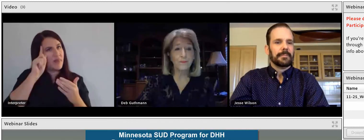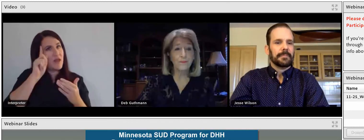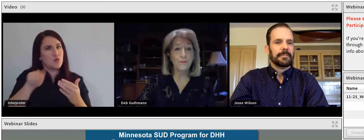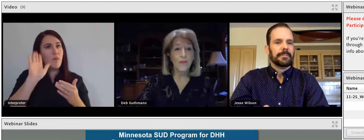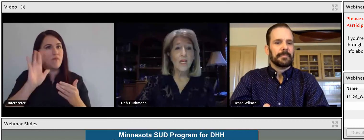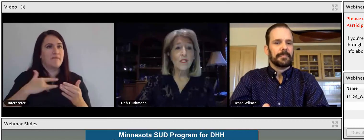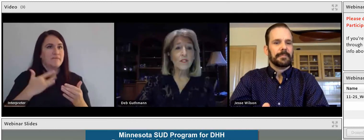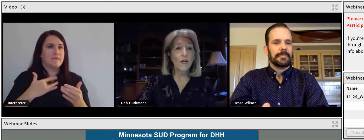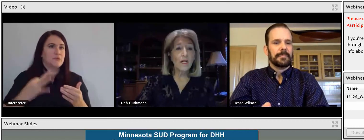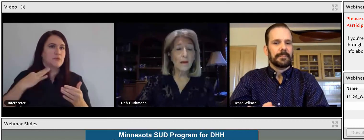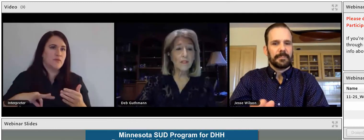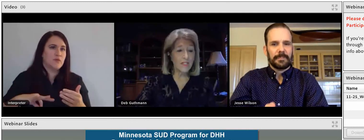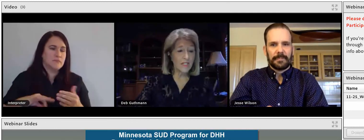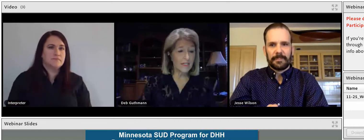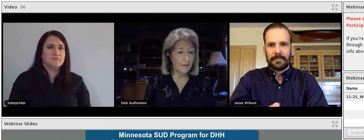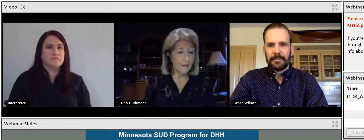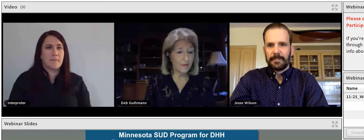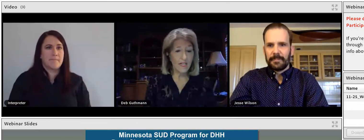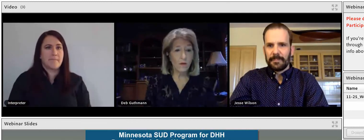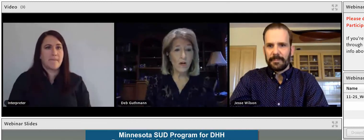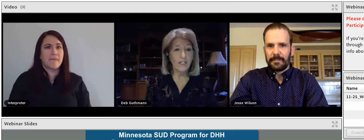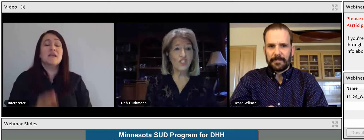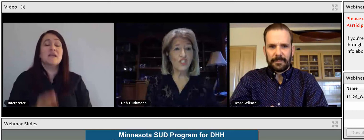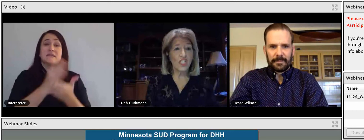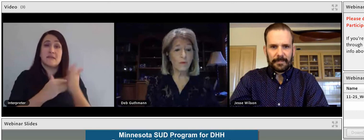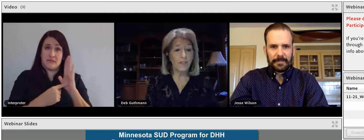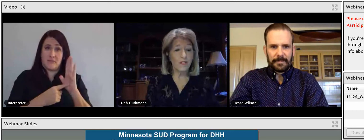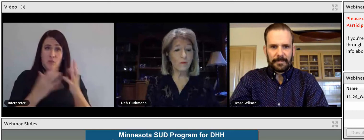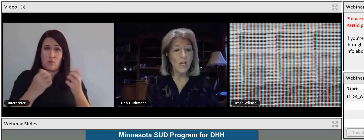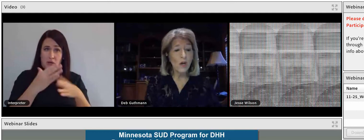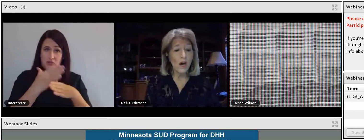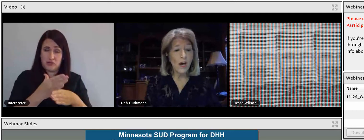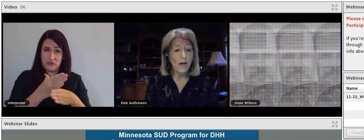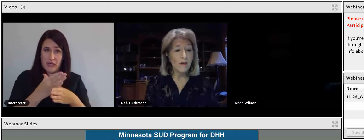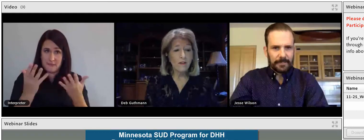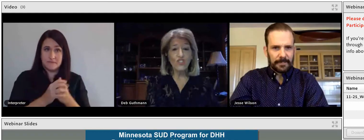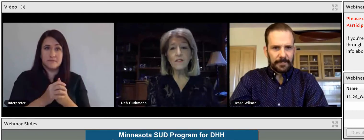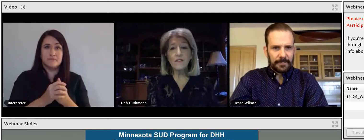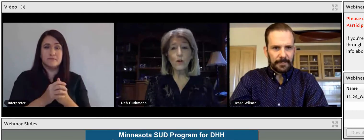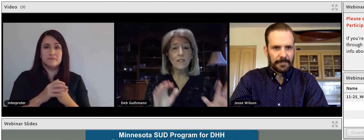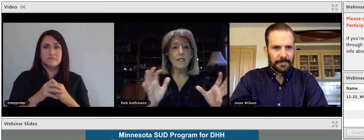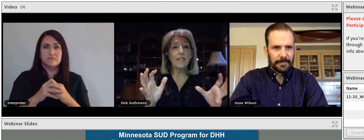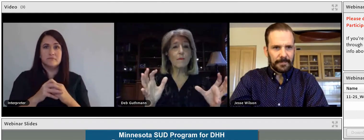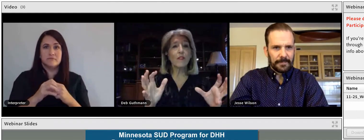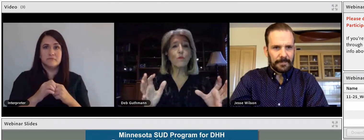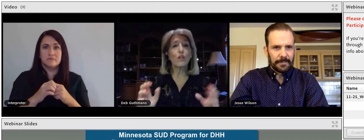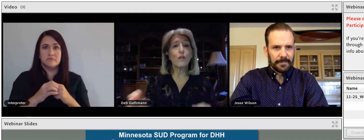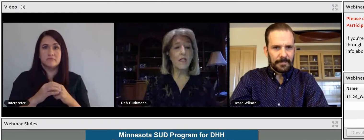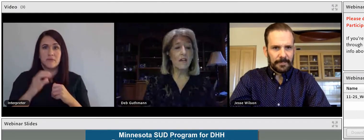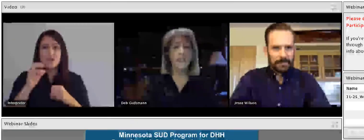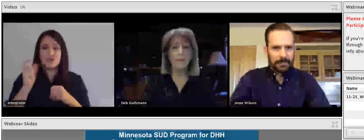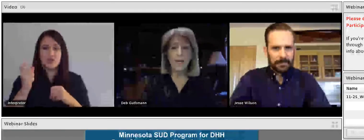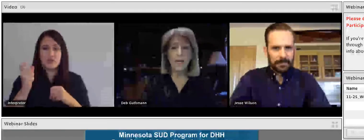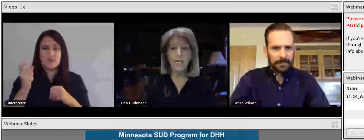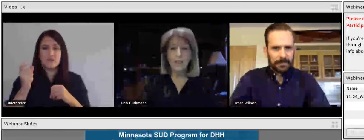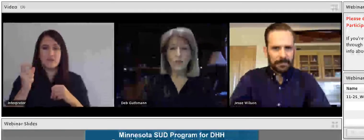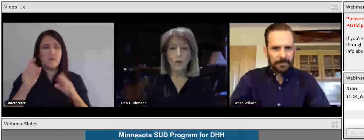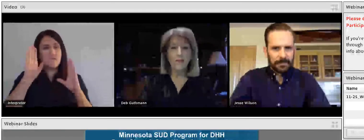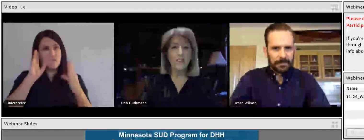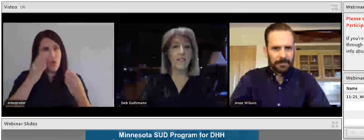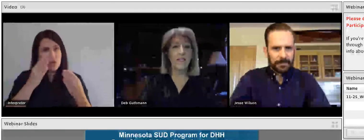useful. So a couple of the examples that I wanted to share with you just focus on some of the work